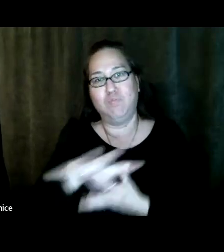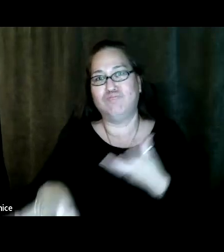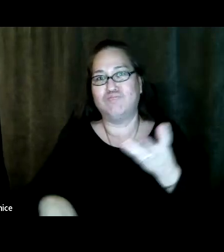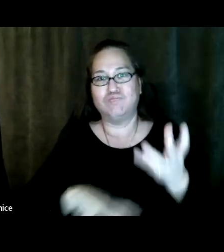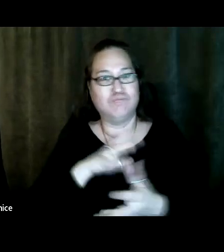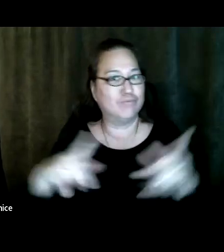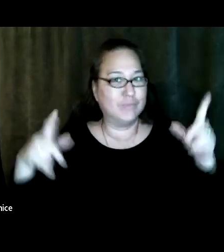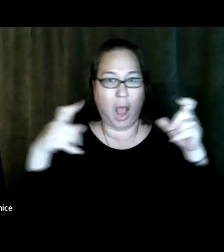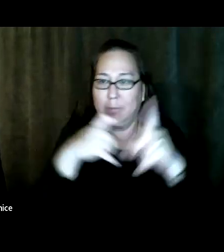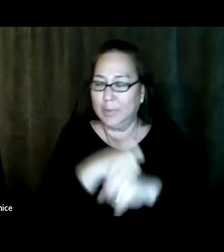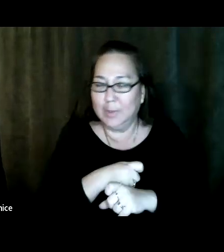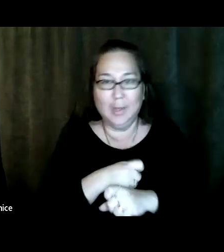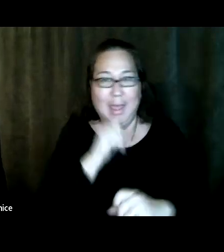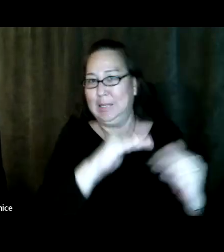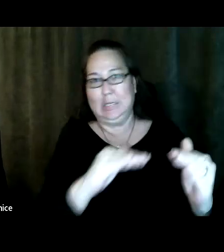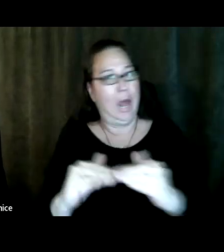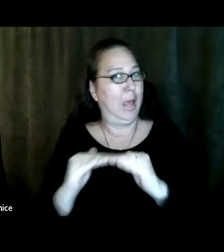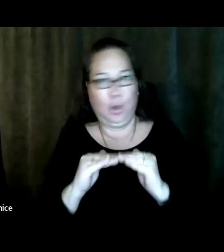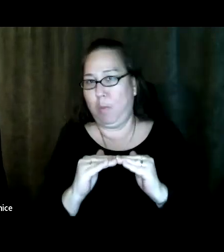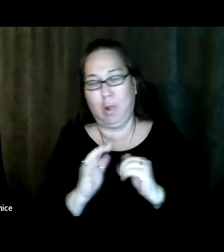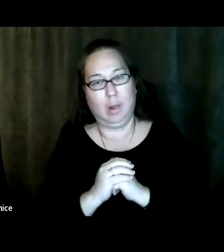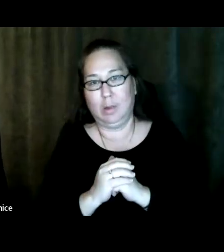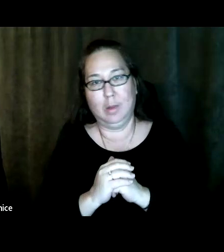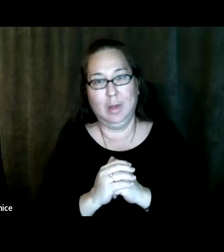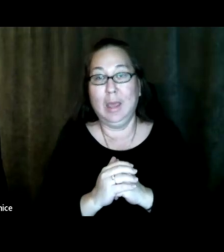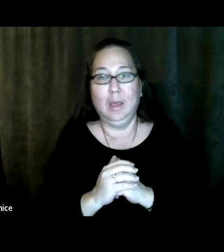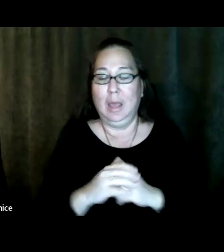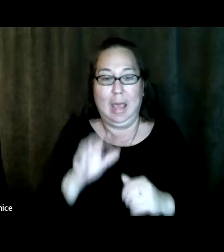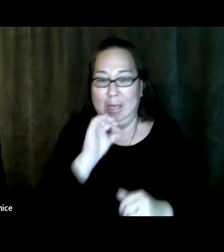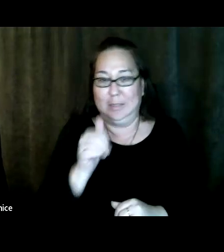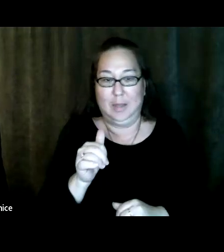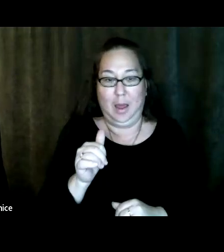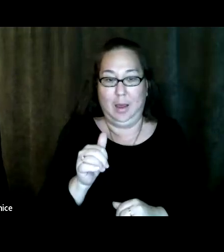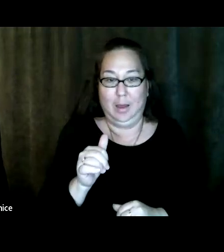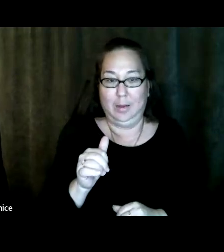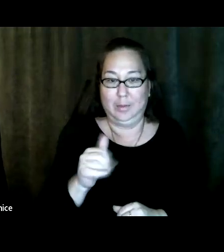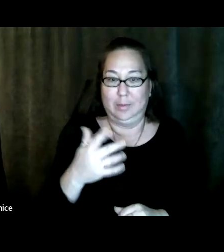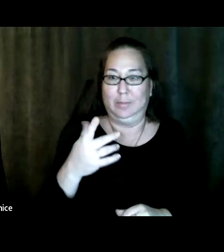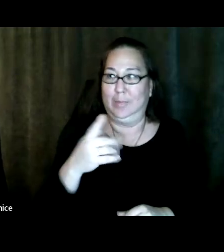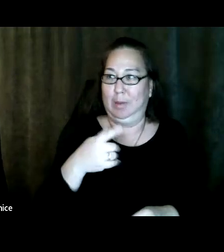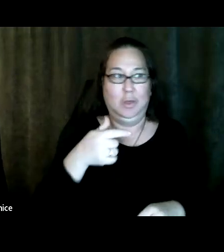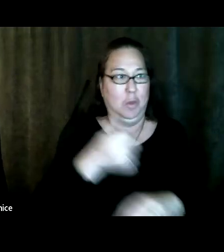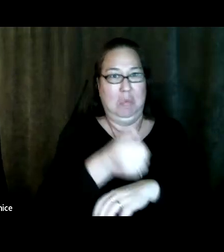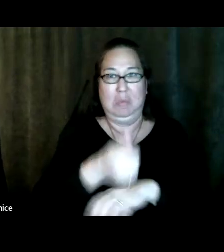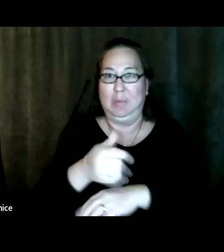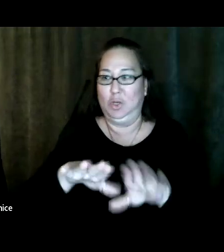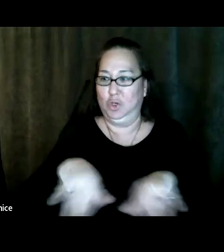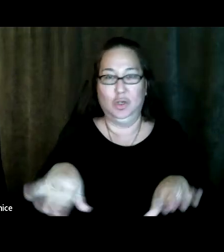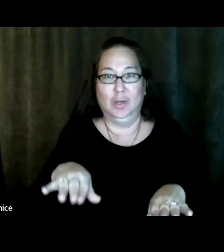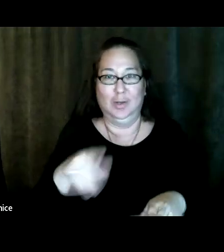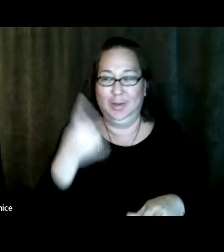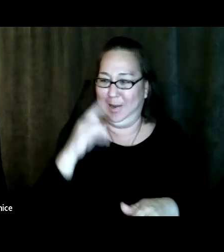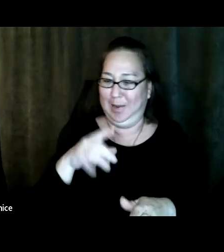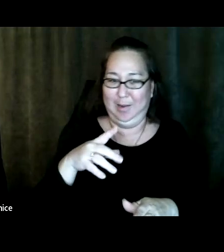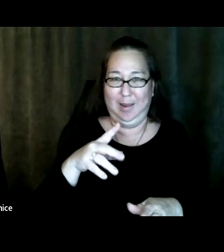complicated, it's inequitable, it's targeting kids for seconds. exclusion. It's just not right. I also want to point out that my older daughter